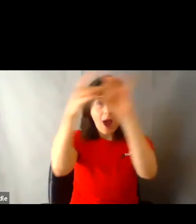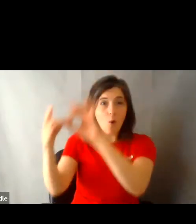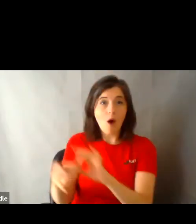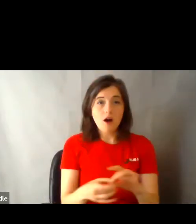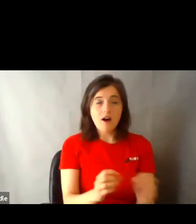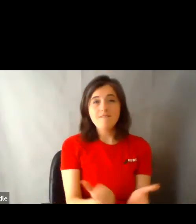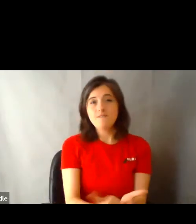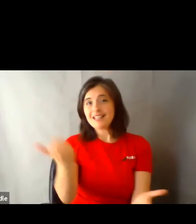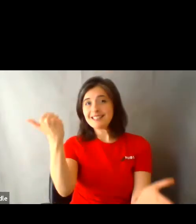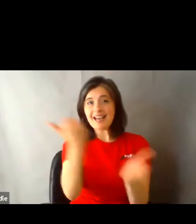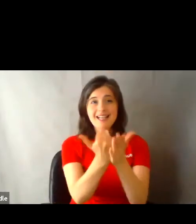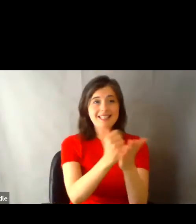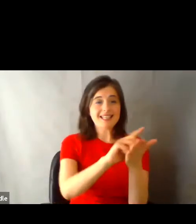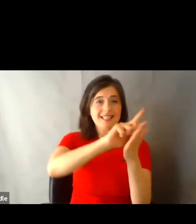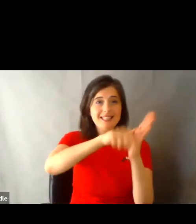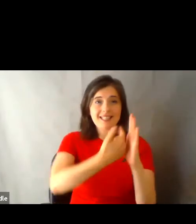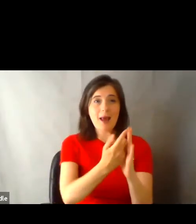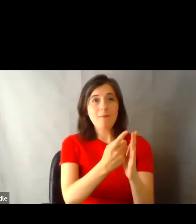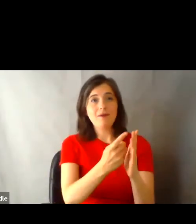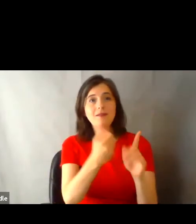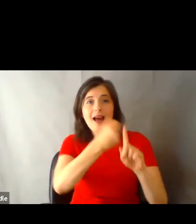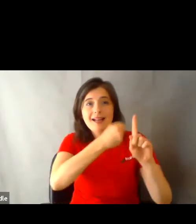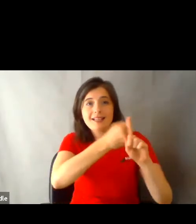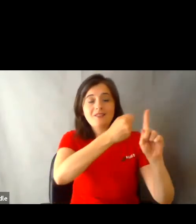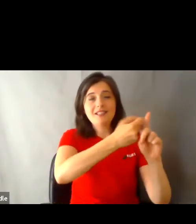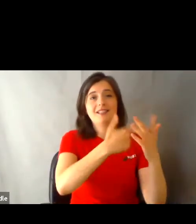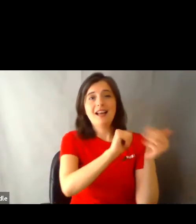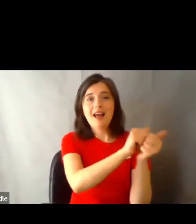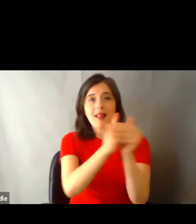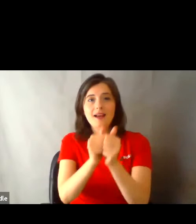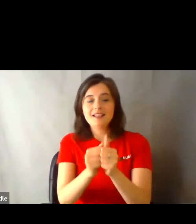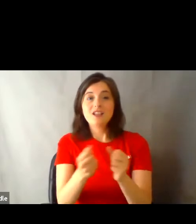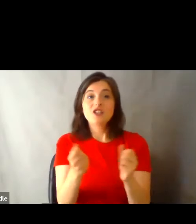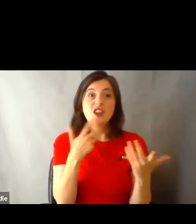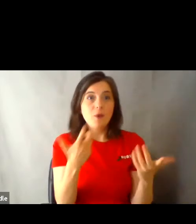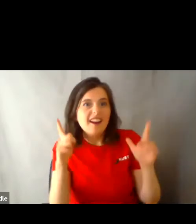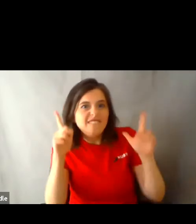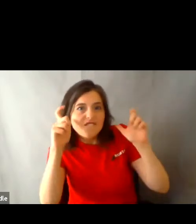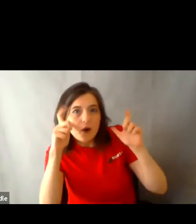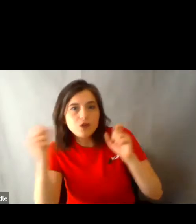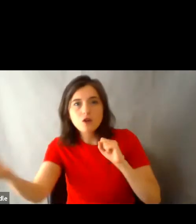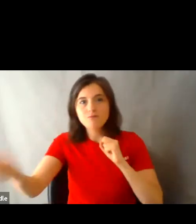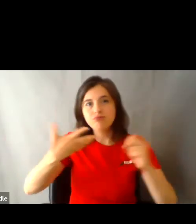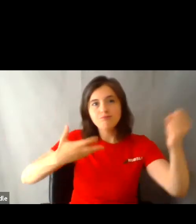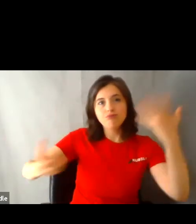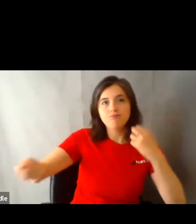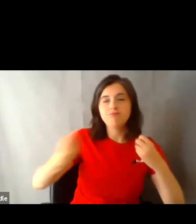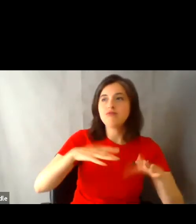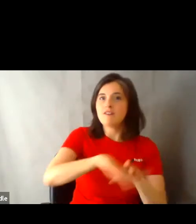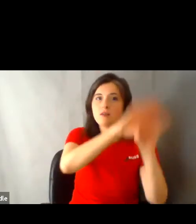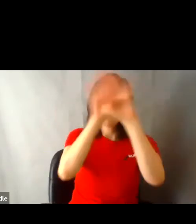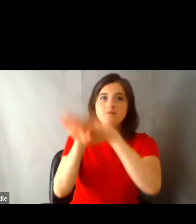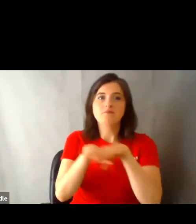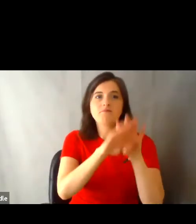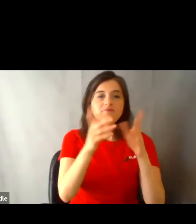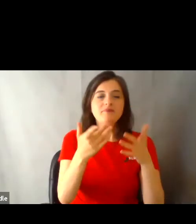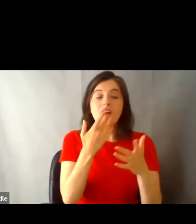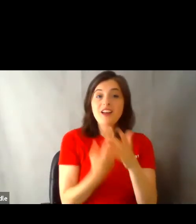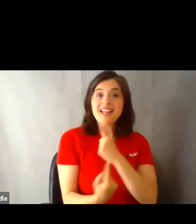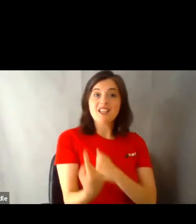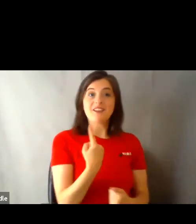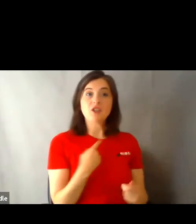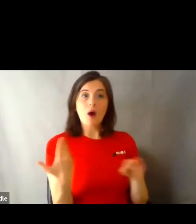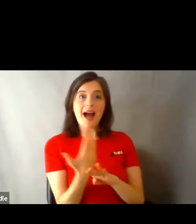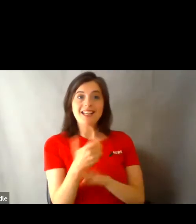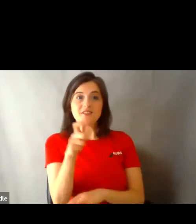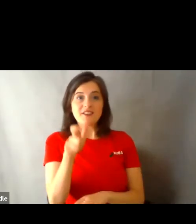activists and allies. So by the end of that day, there were photos coming into our Twitter and Facebook from all around the country of individual